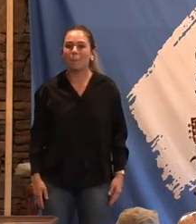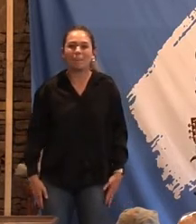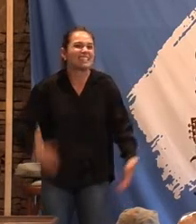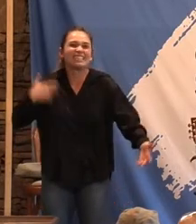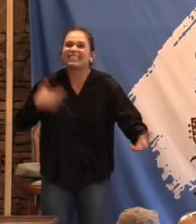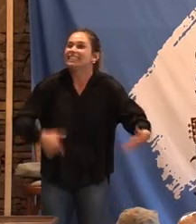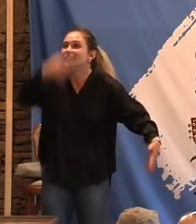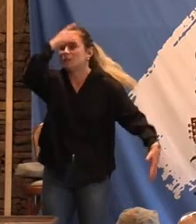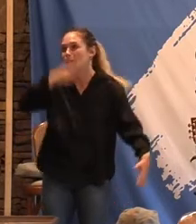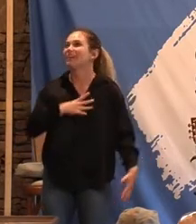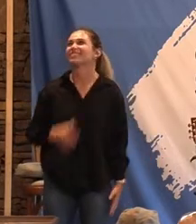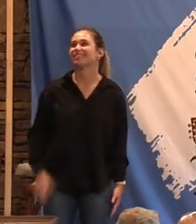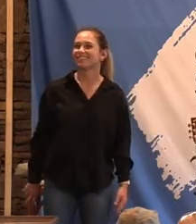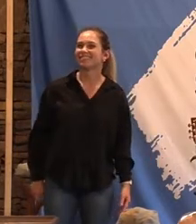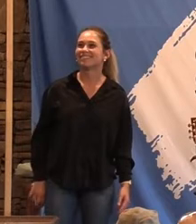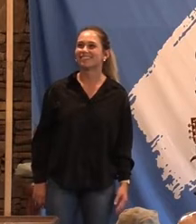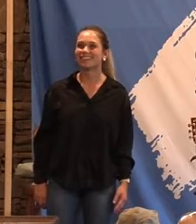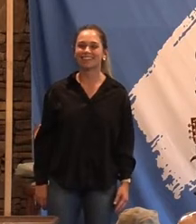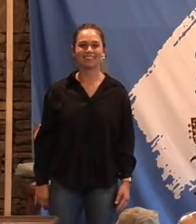"Guitar man."